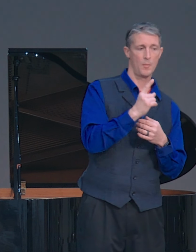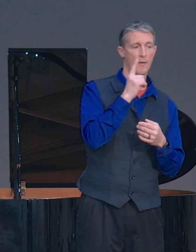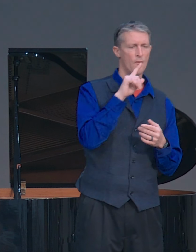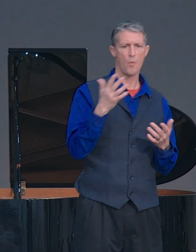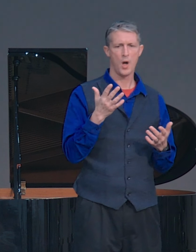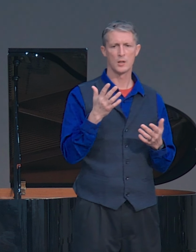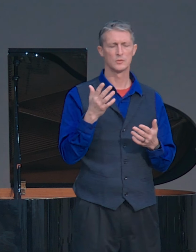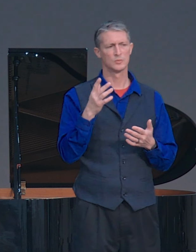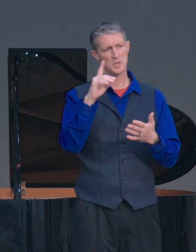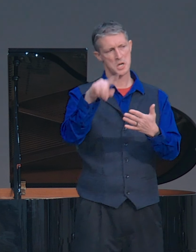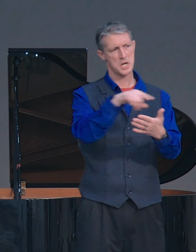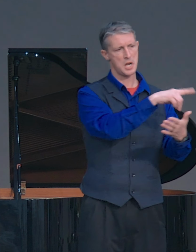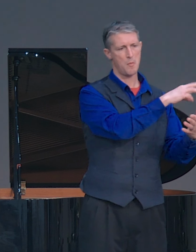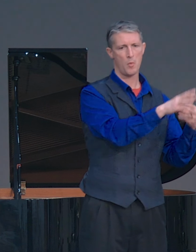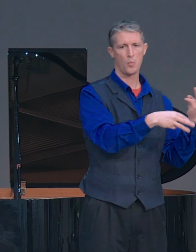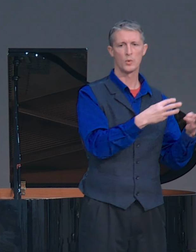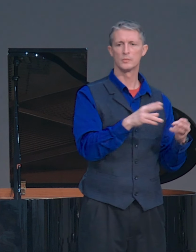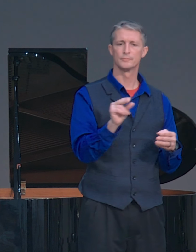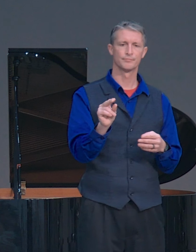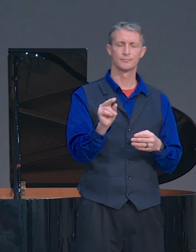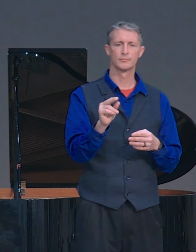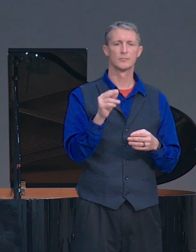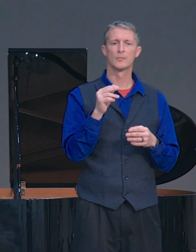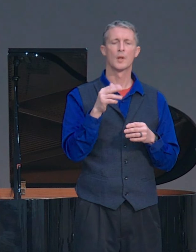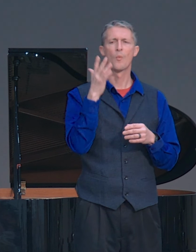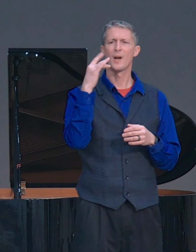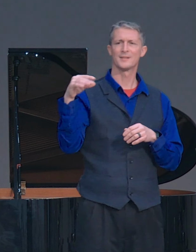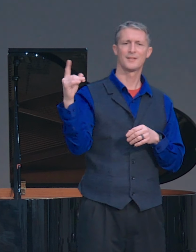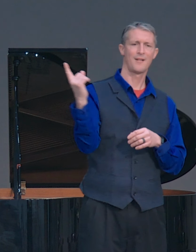world might be saved through Him."